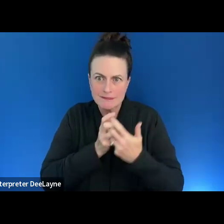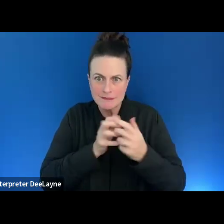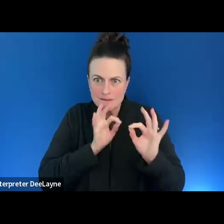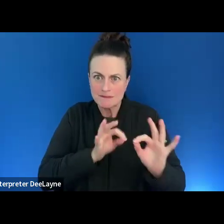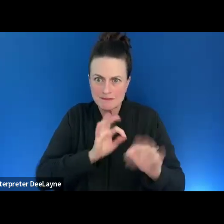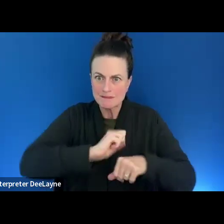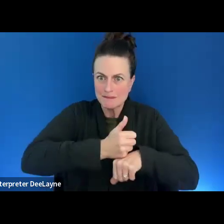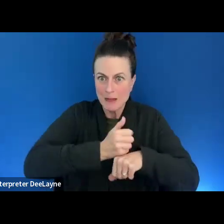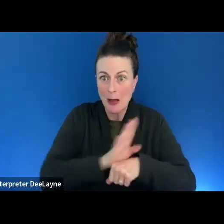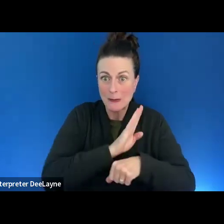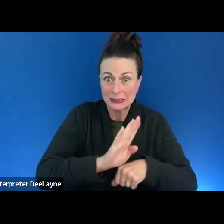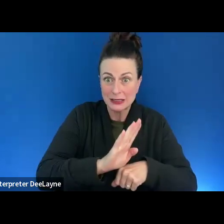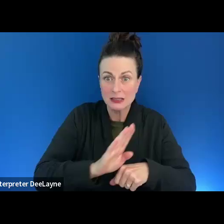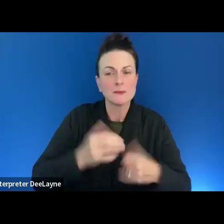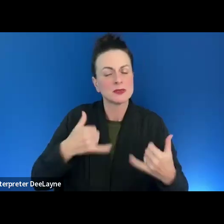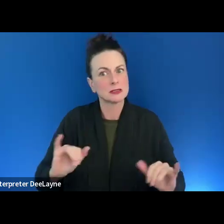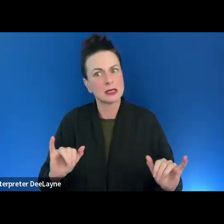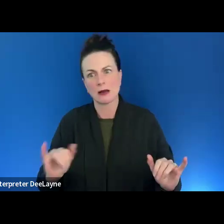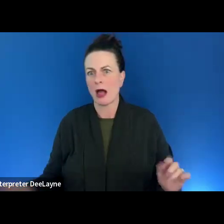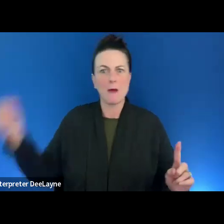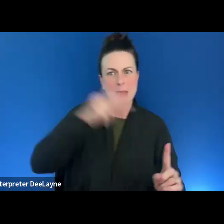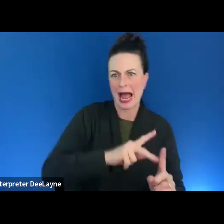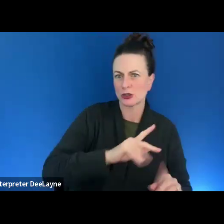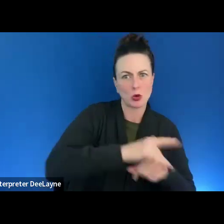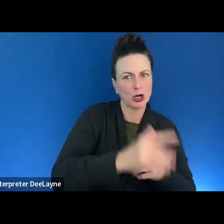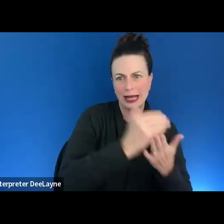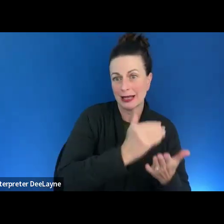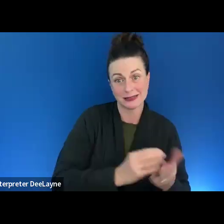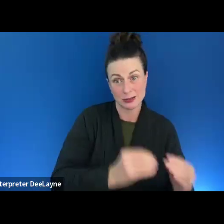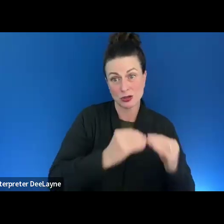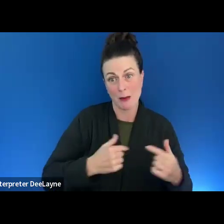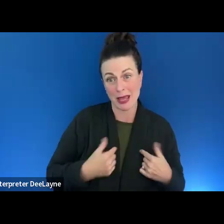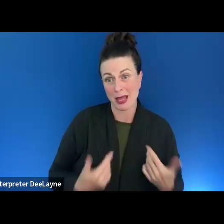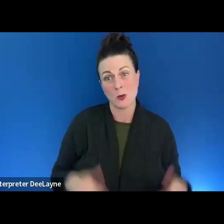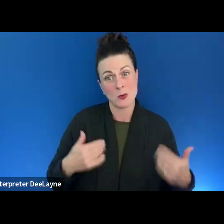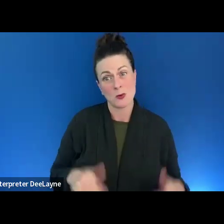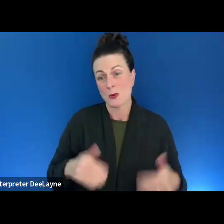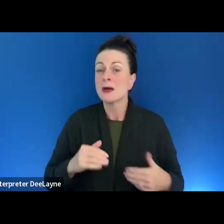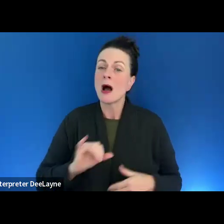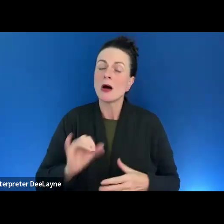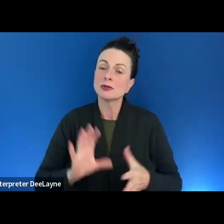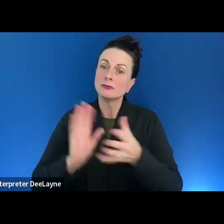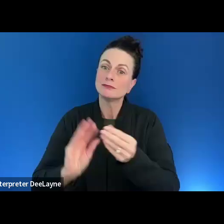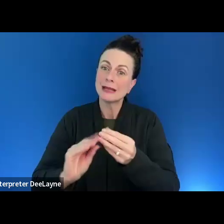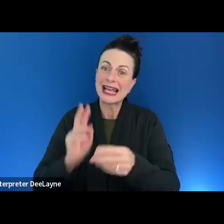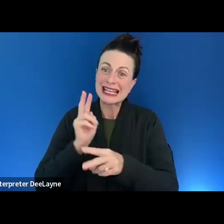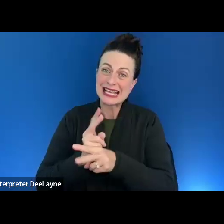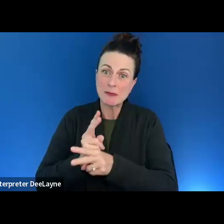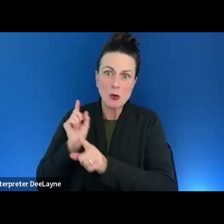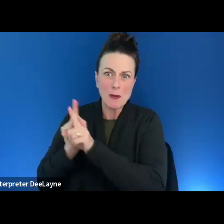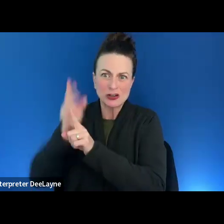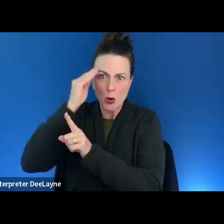years later, I still go back to those first lessons that I was taught. Another thing I would mention to you too is keep your mentor